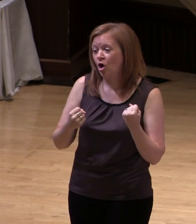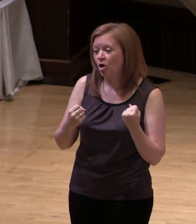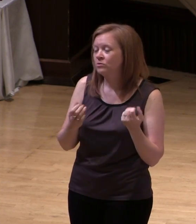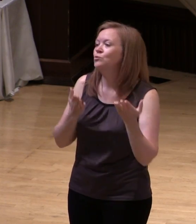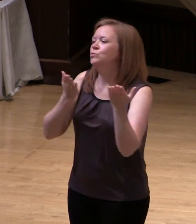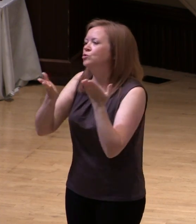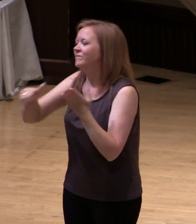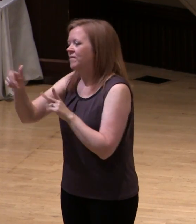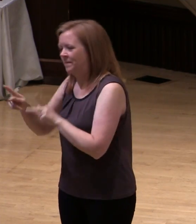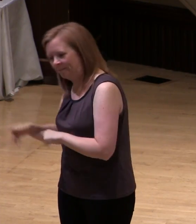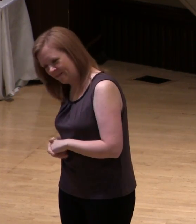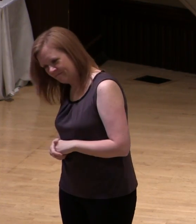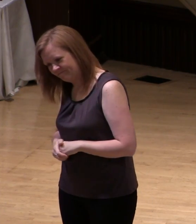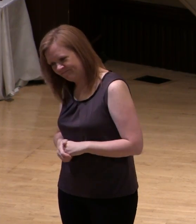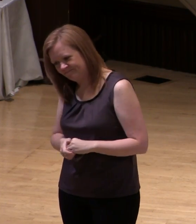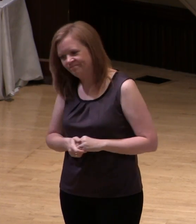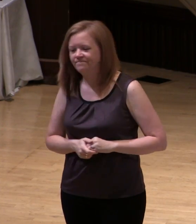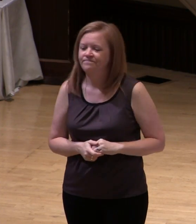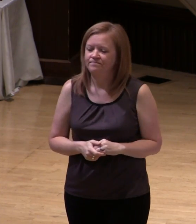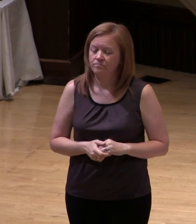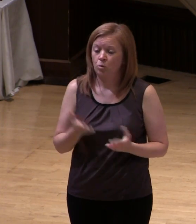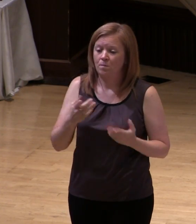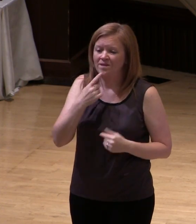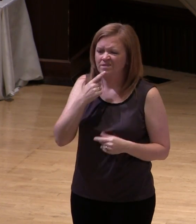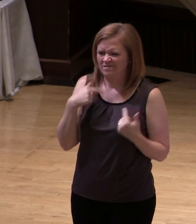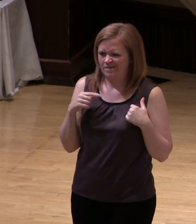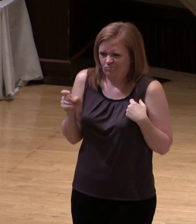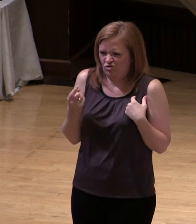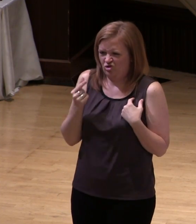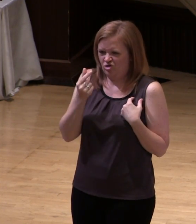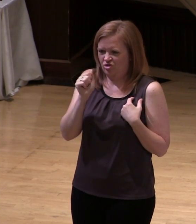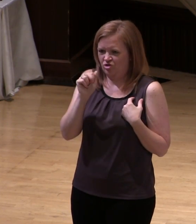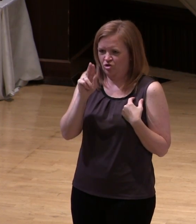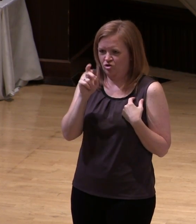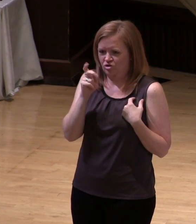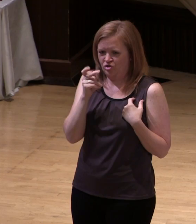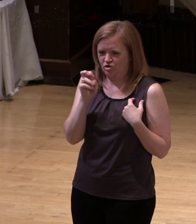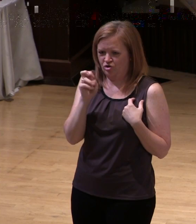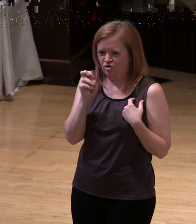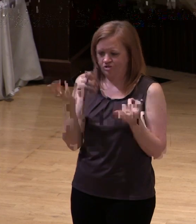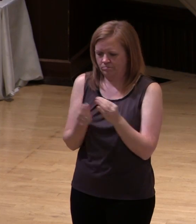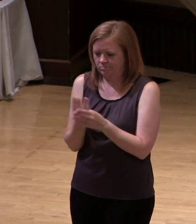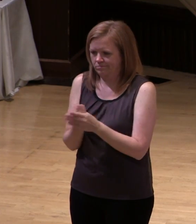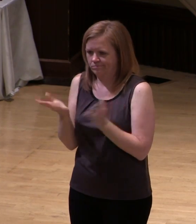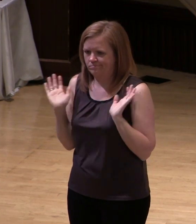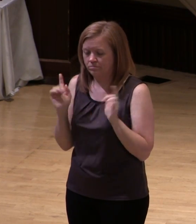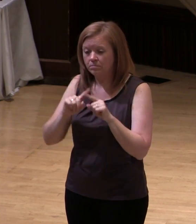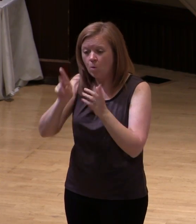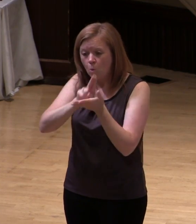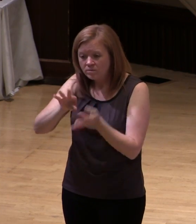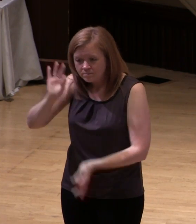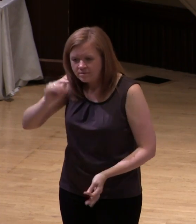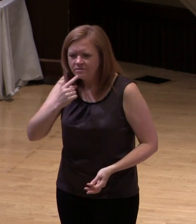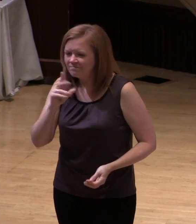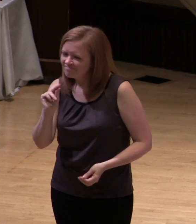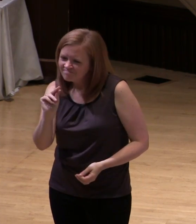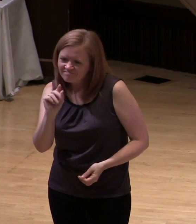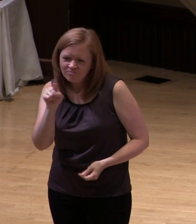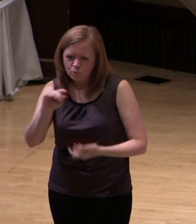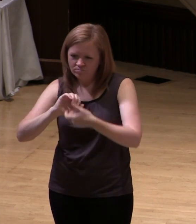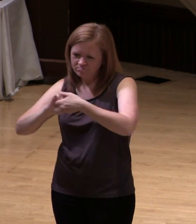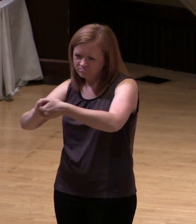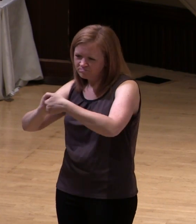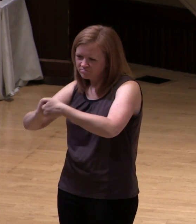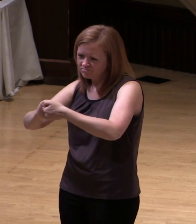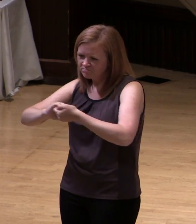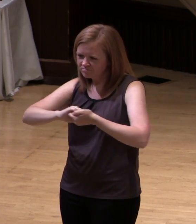You might say, I'm just a gardener, but the Holy Spirit would say, no, you are a partner with